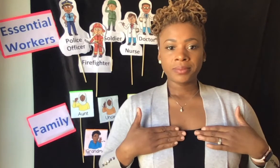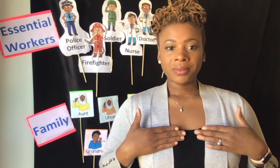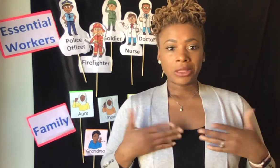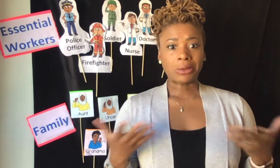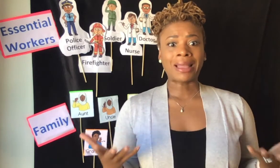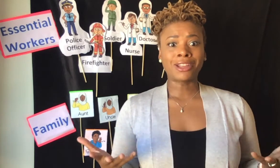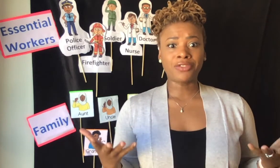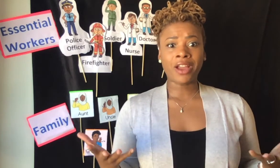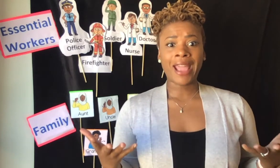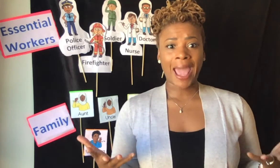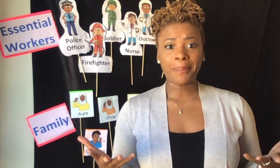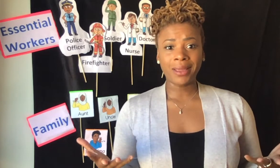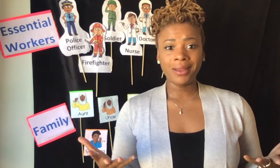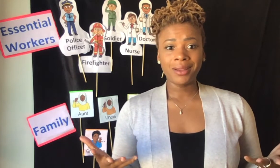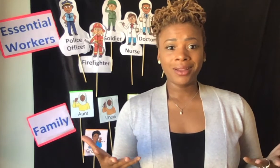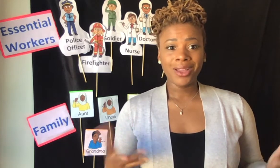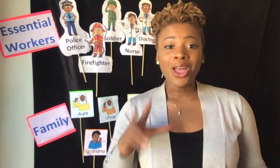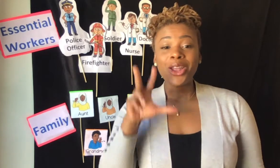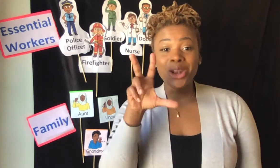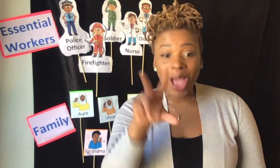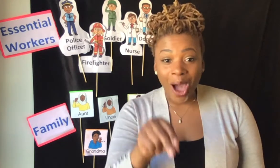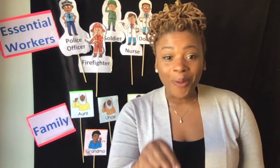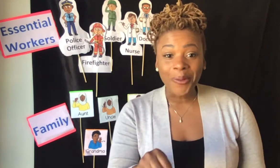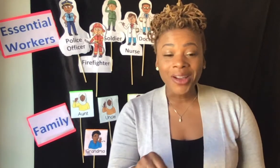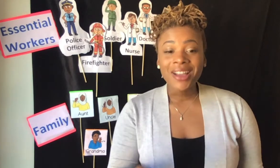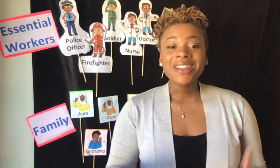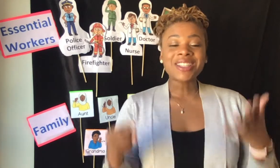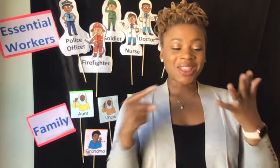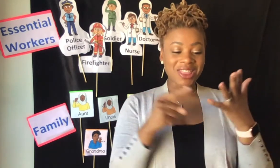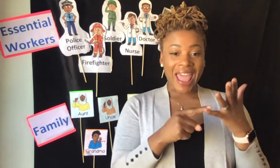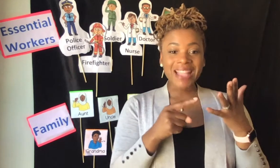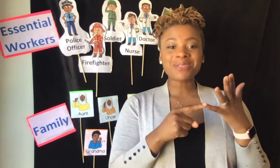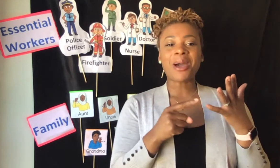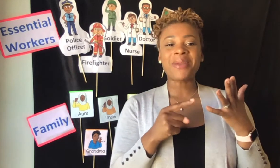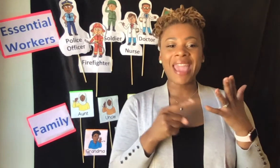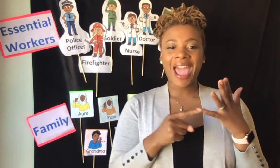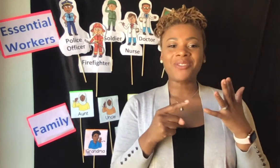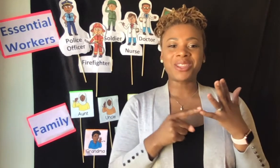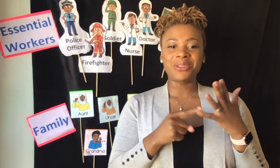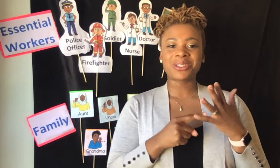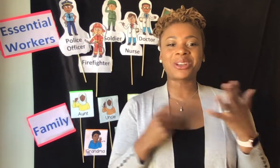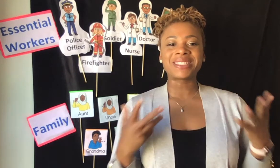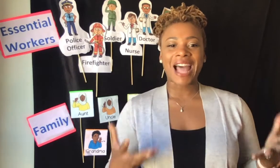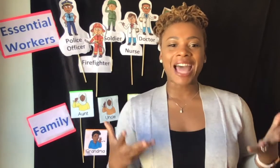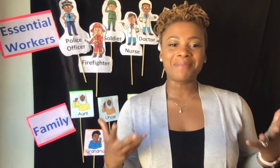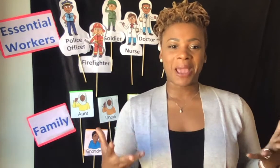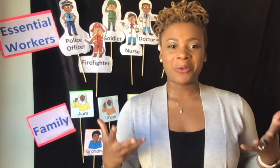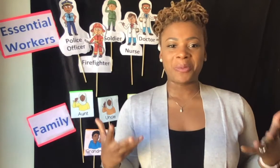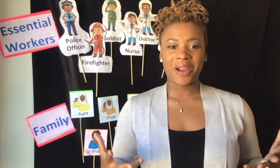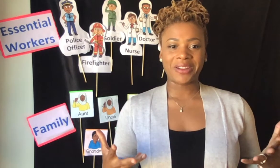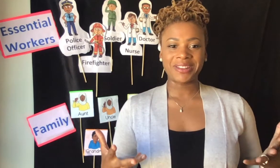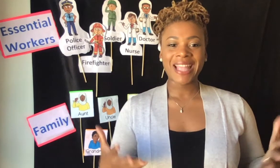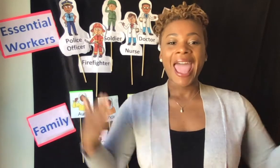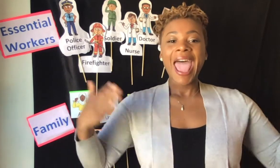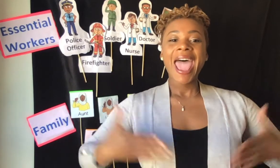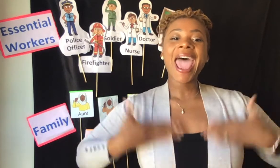Do I look very happy? No. So that's why we have to use those non-manual markers.